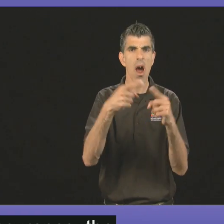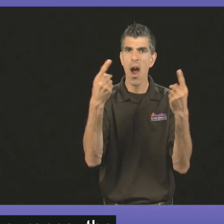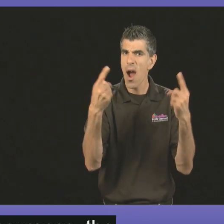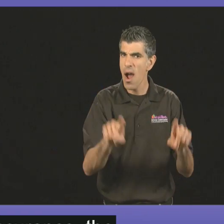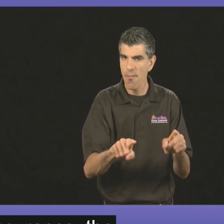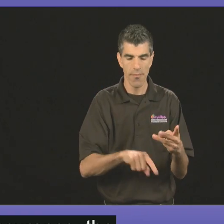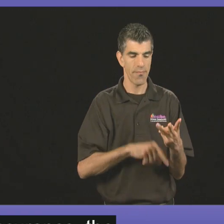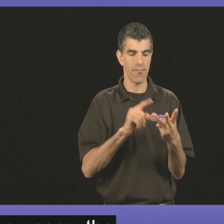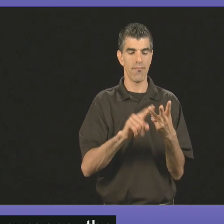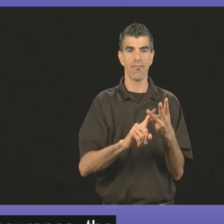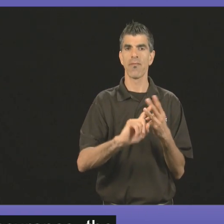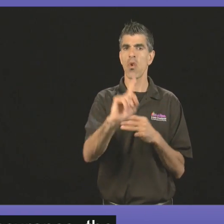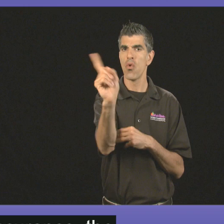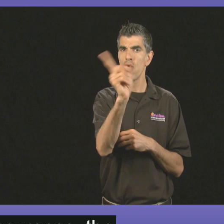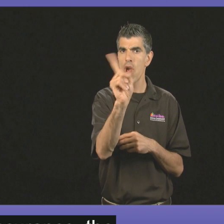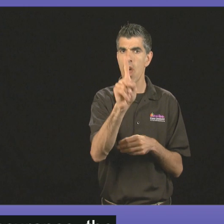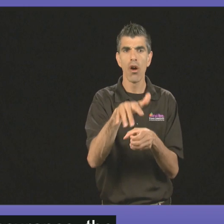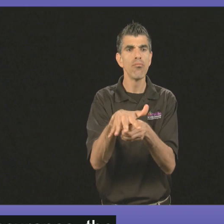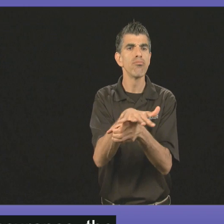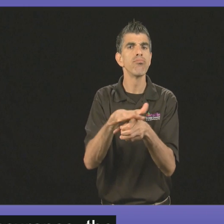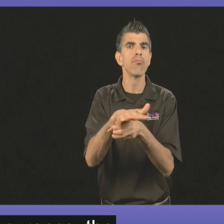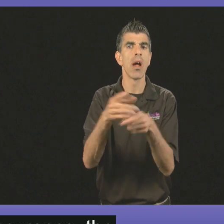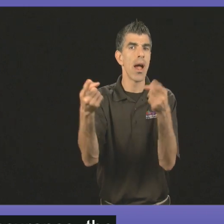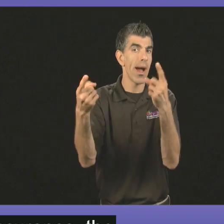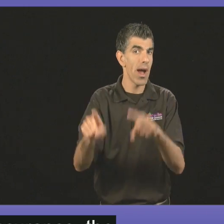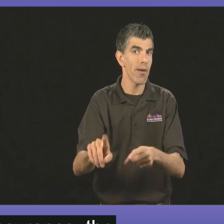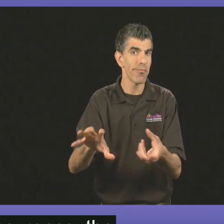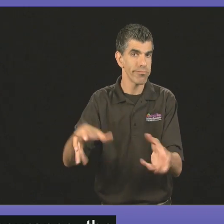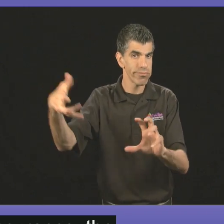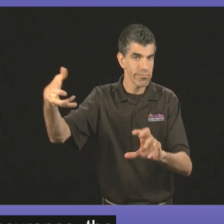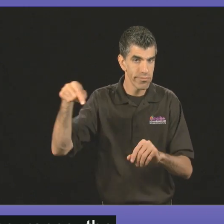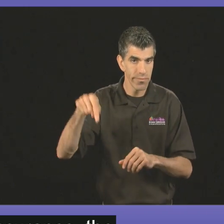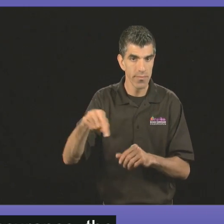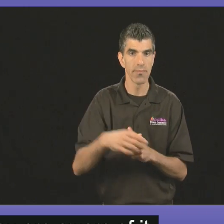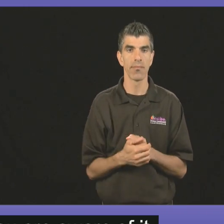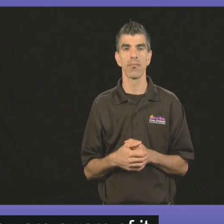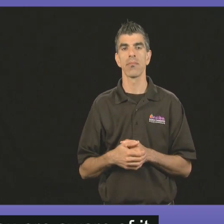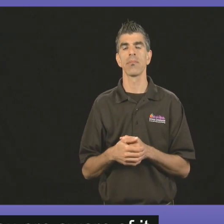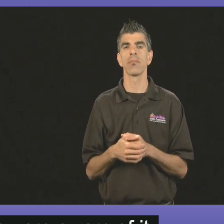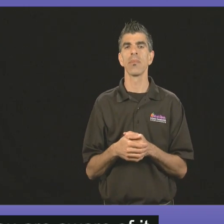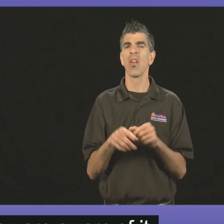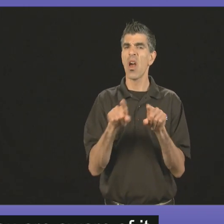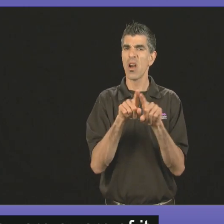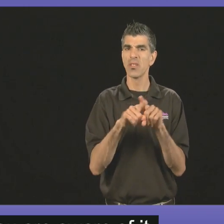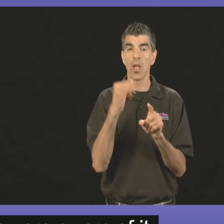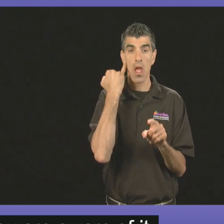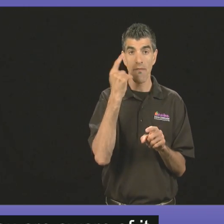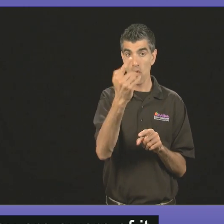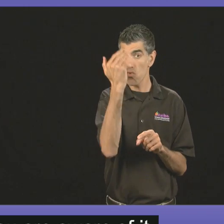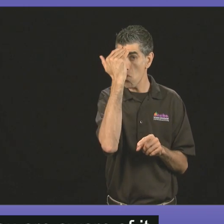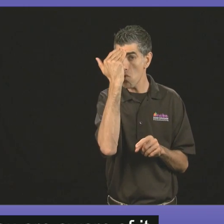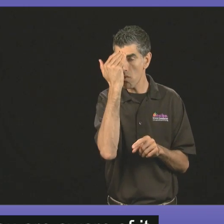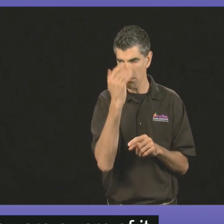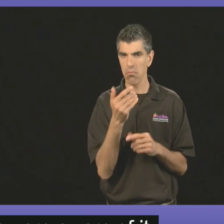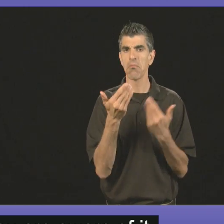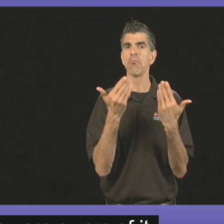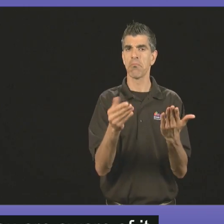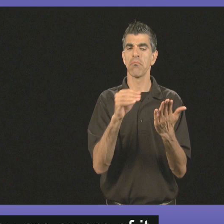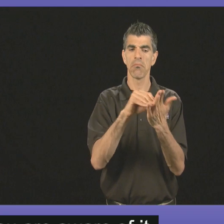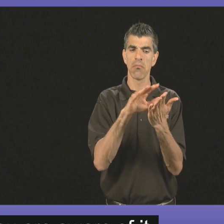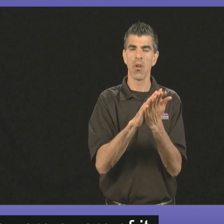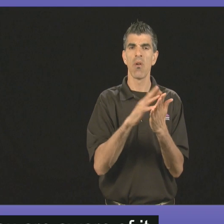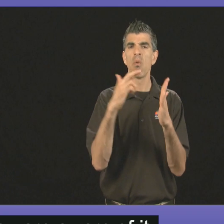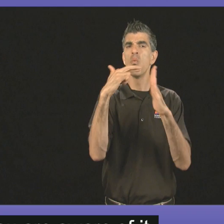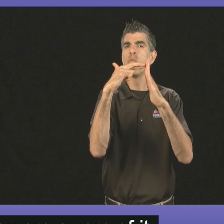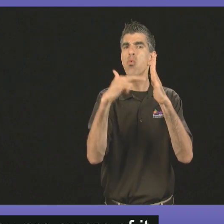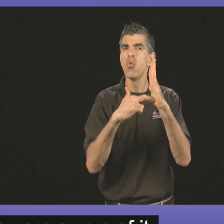occurrence, the location of the occurrence, and also, if you are aware of it, what